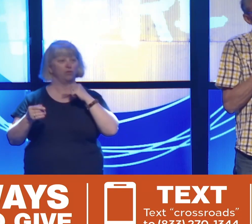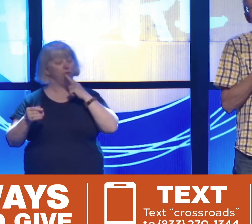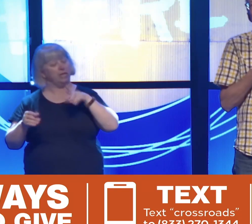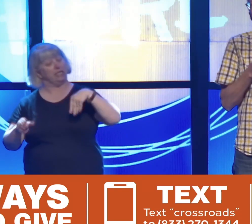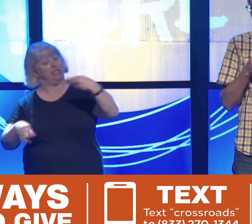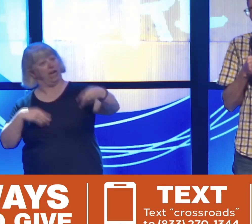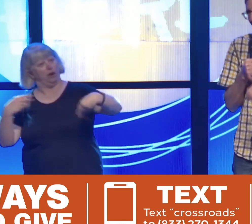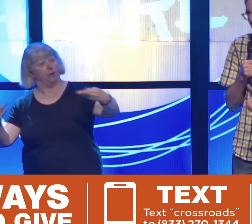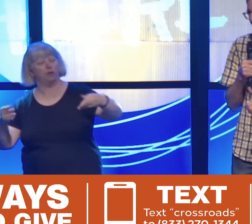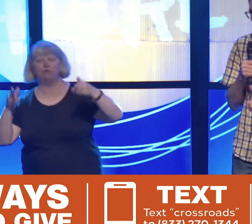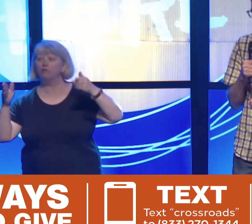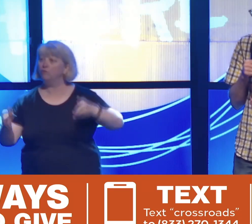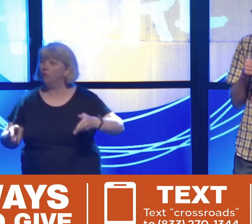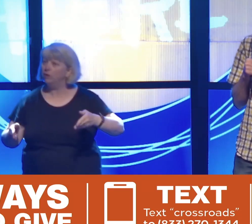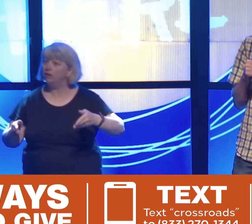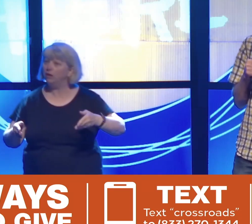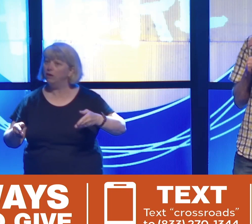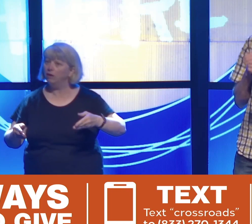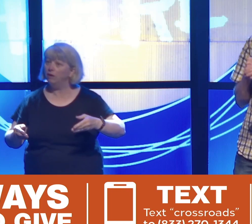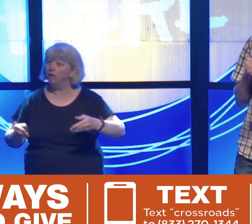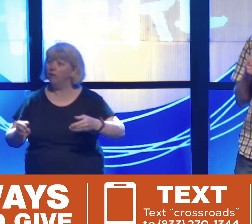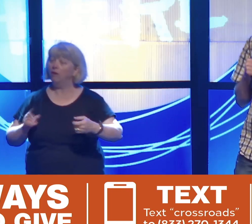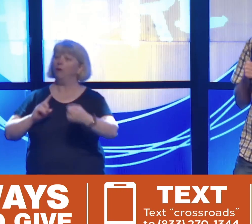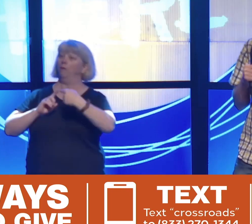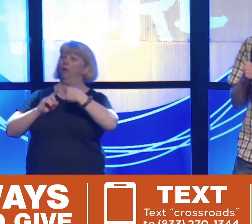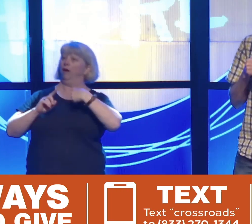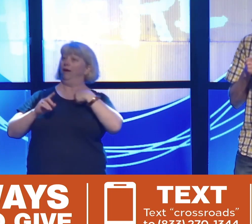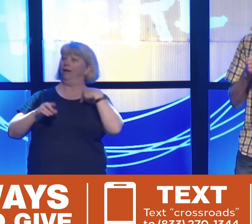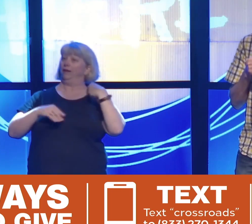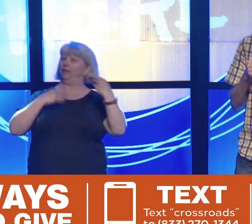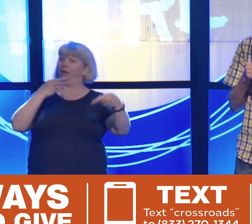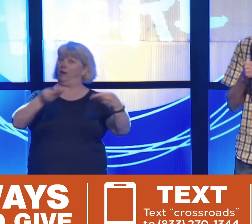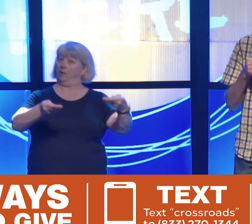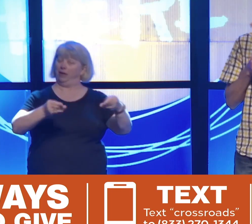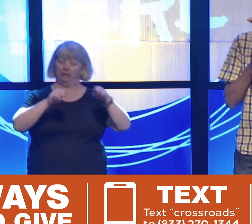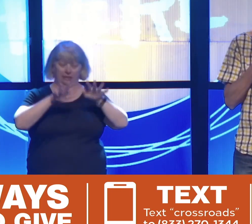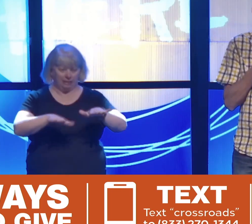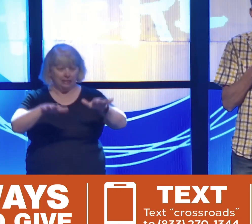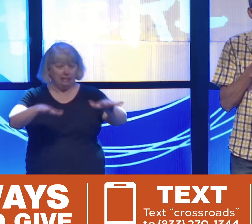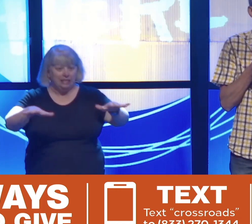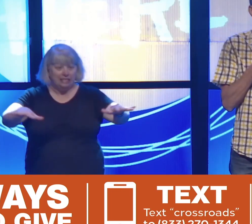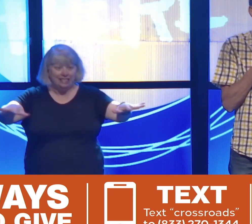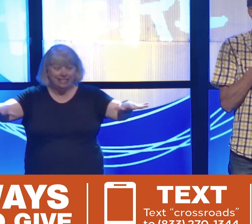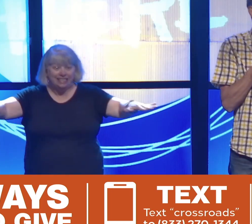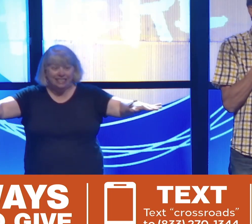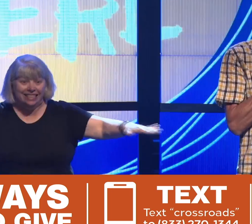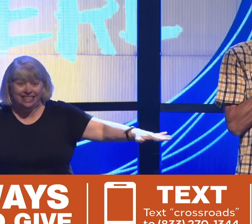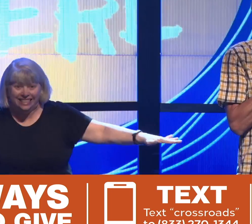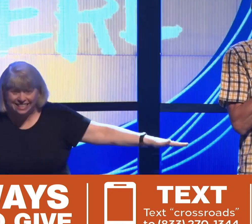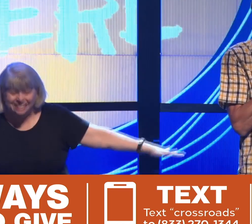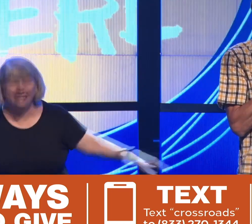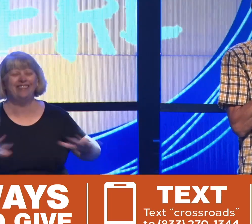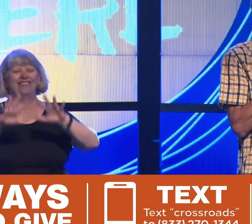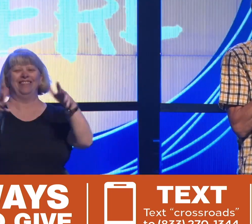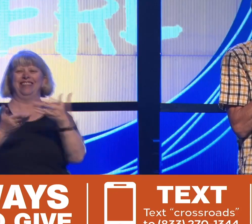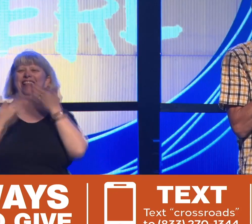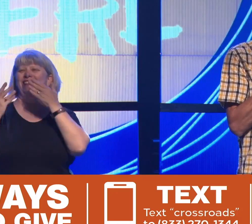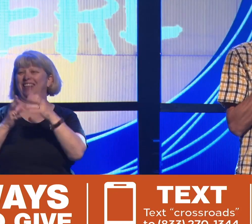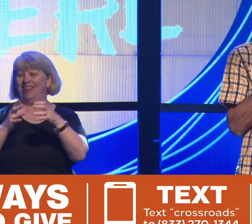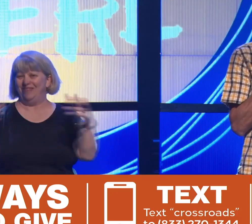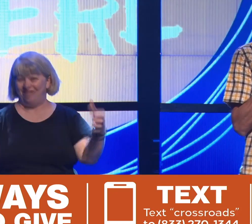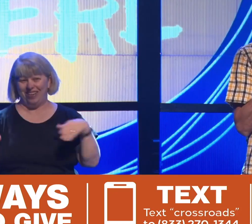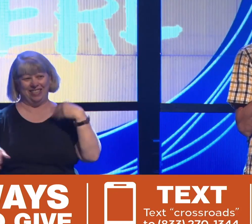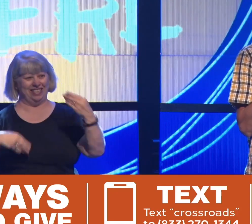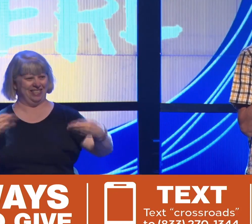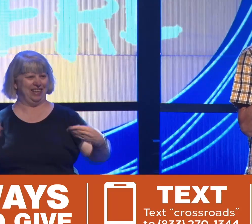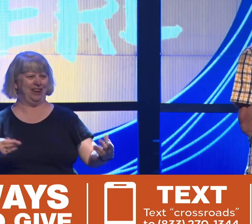generous, prompts our generosity, and our generosity, it just keeps exploding and going on in the world. So thank you for your generosity. It's one